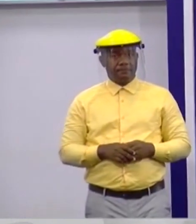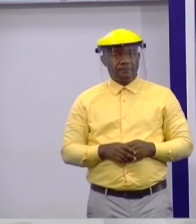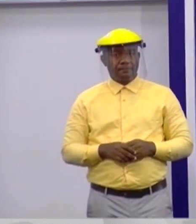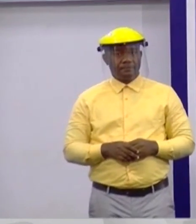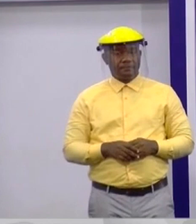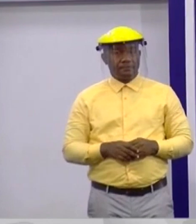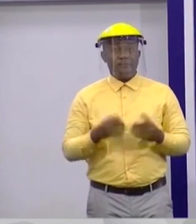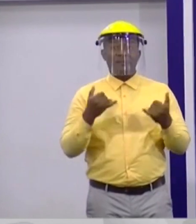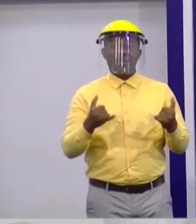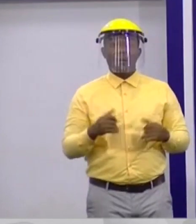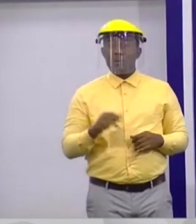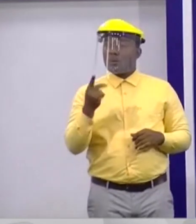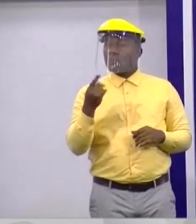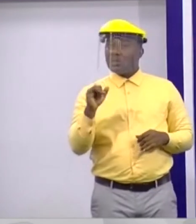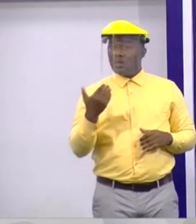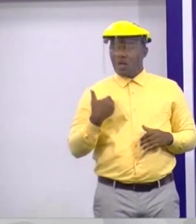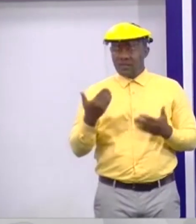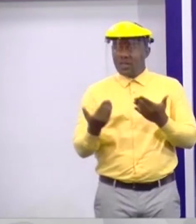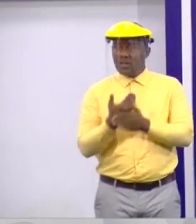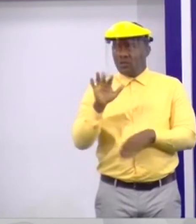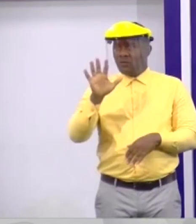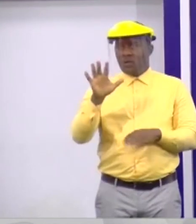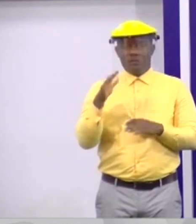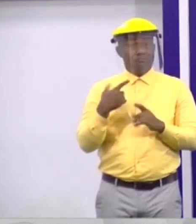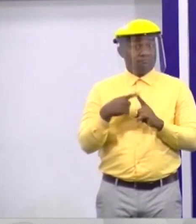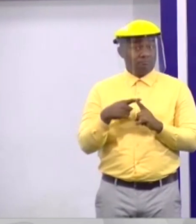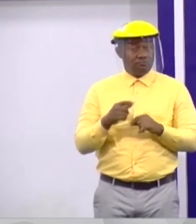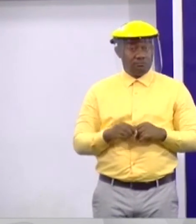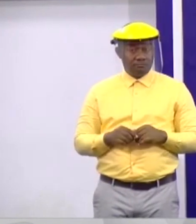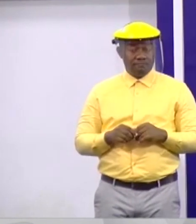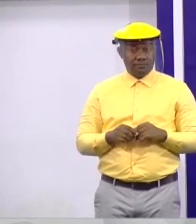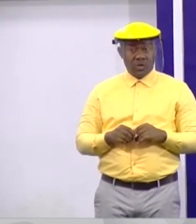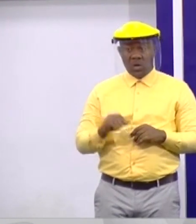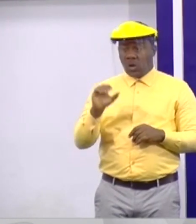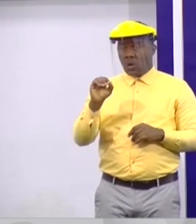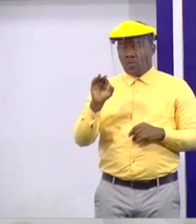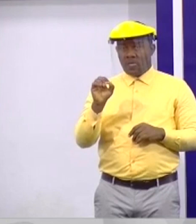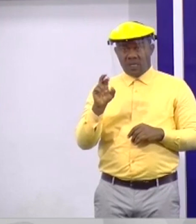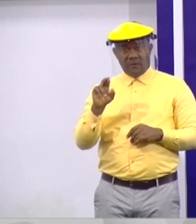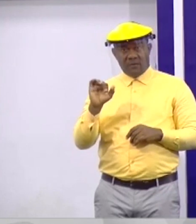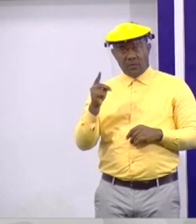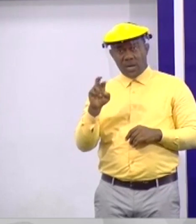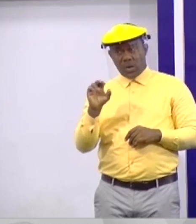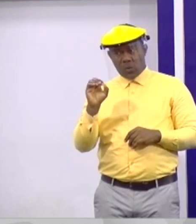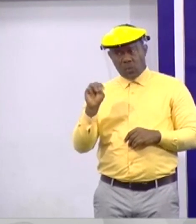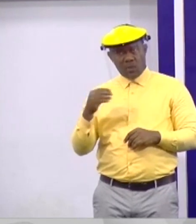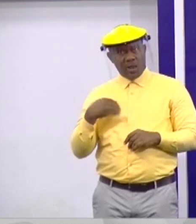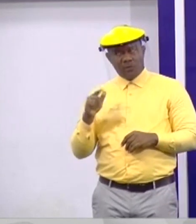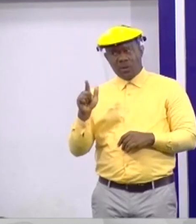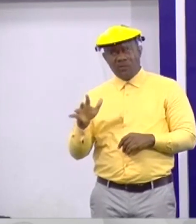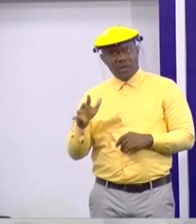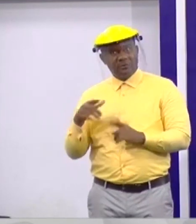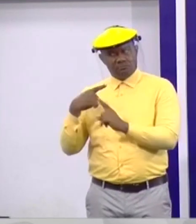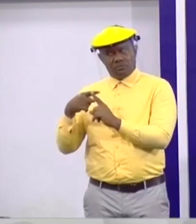Currently, Kumasi reported only 5 cases. Oforikro is another main area where we've recorded 25 cases,